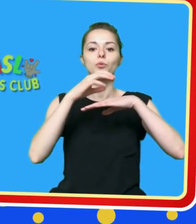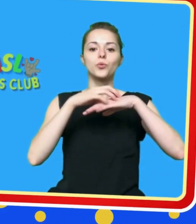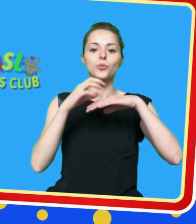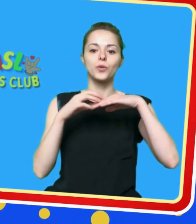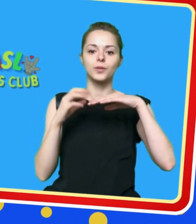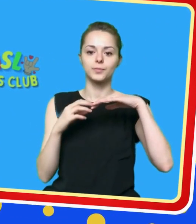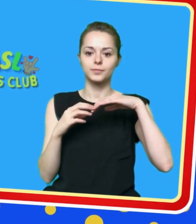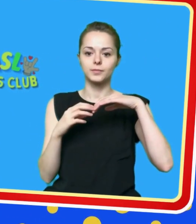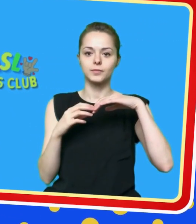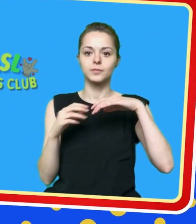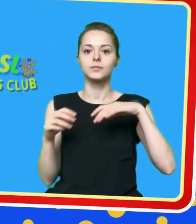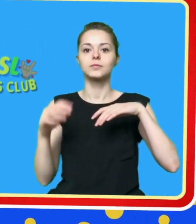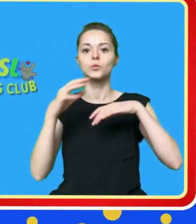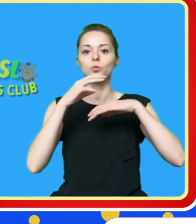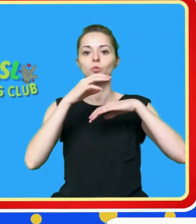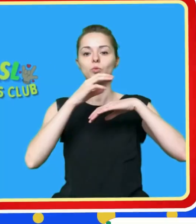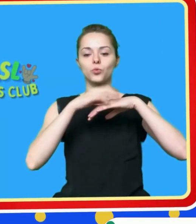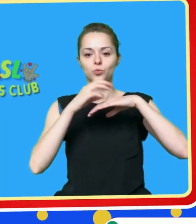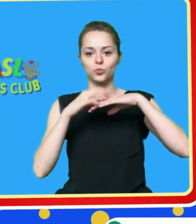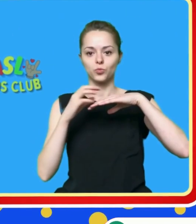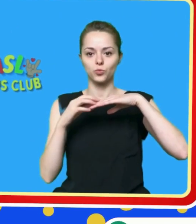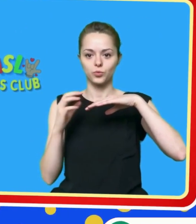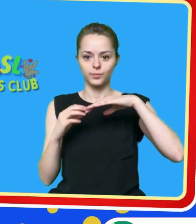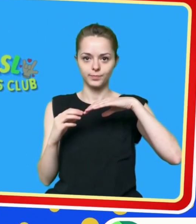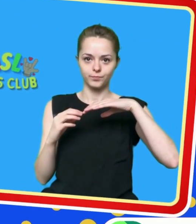Can you guess this food sign?